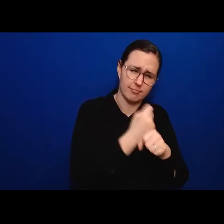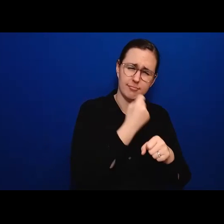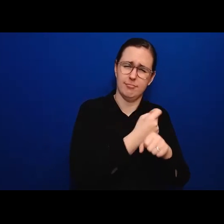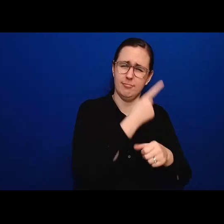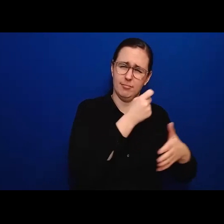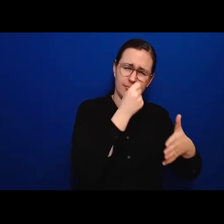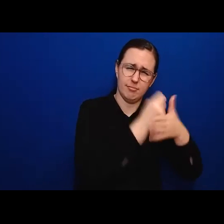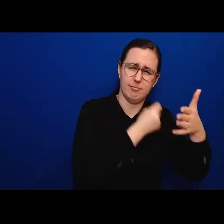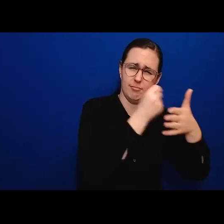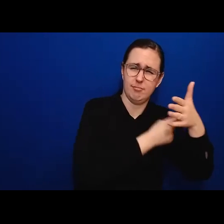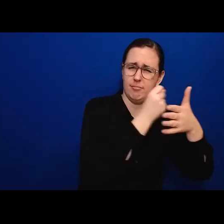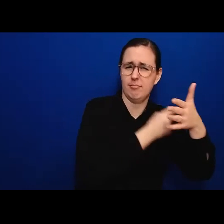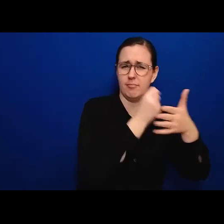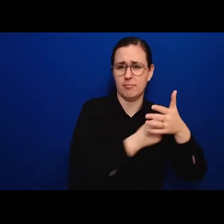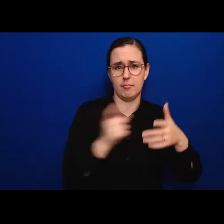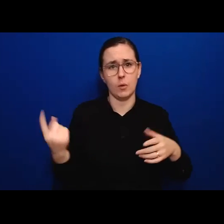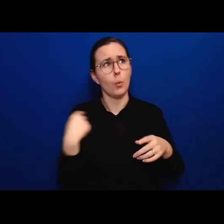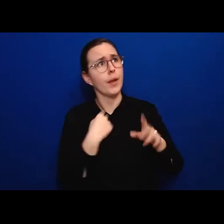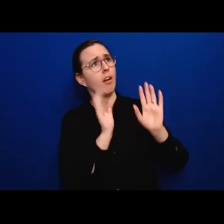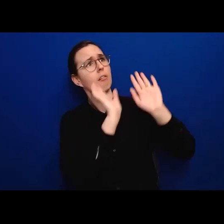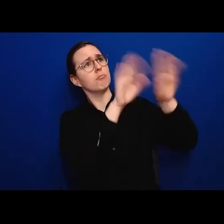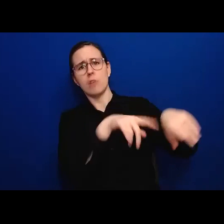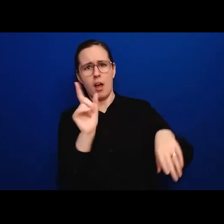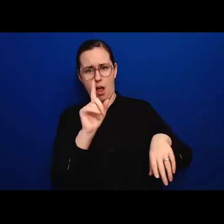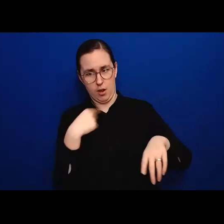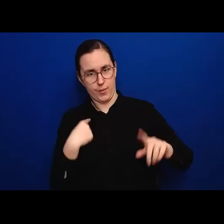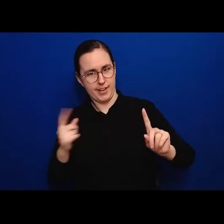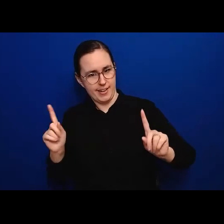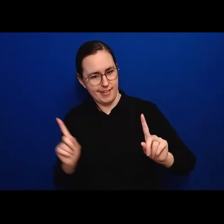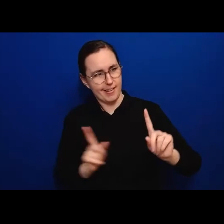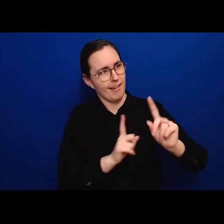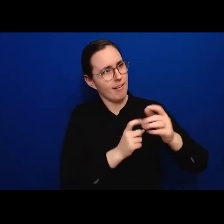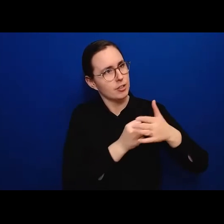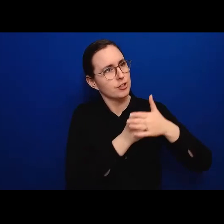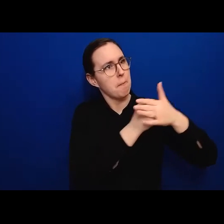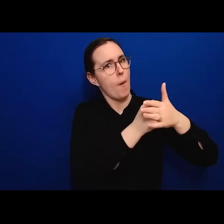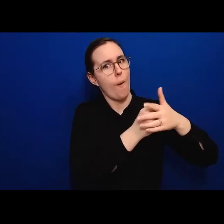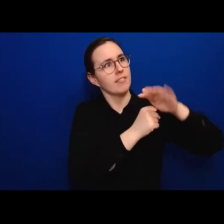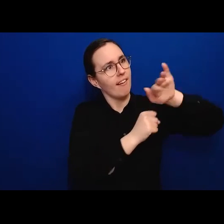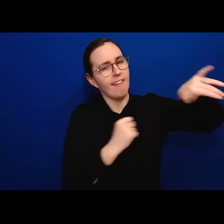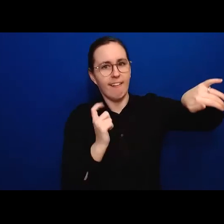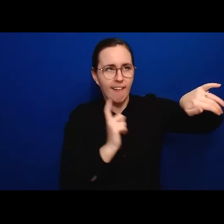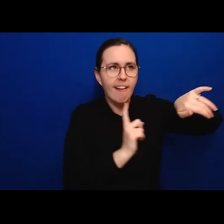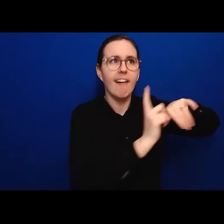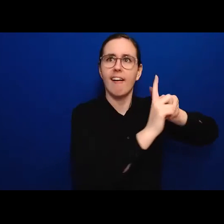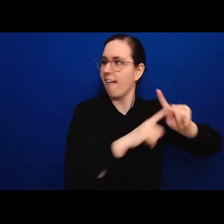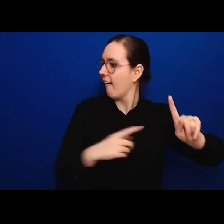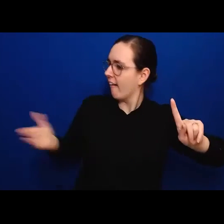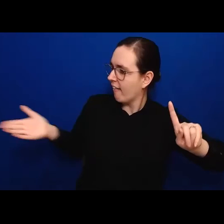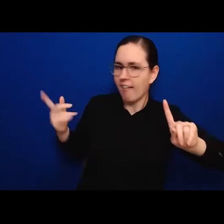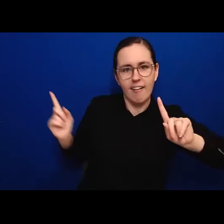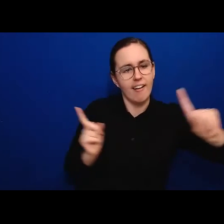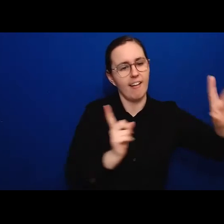onwards to continue with this route, because we are youth are not only the future, we are actually the present.